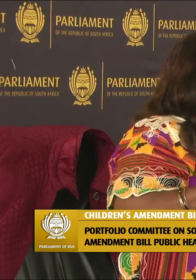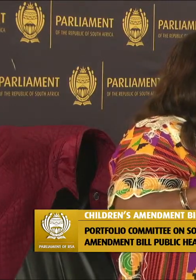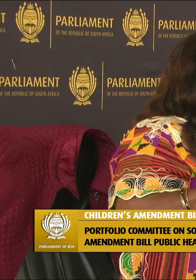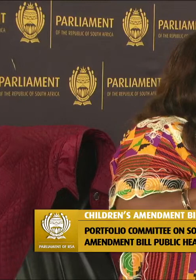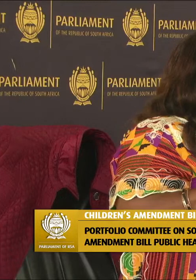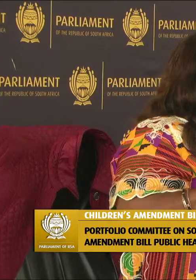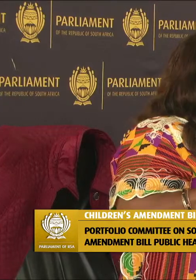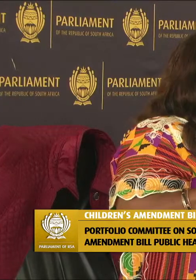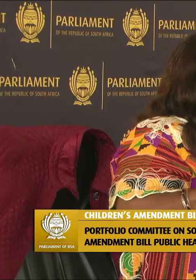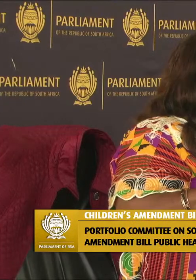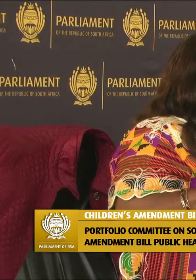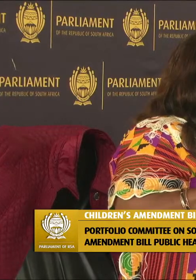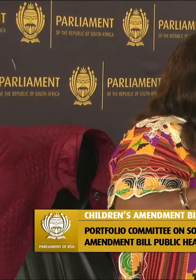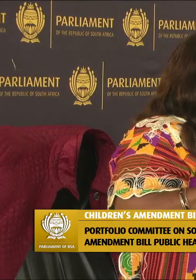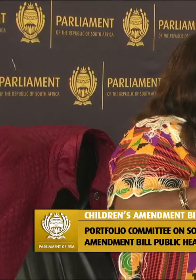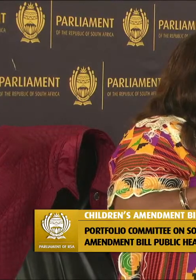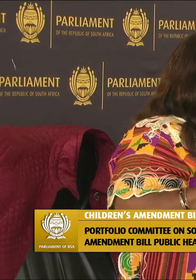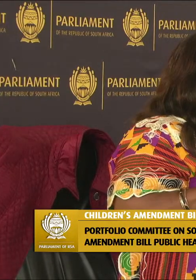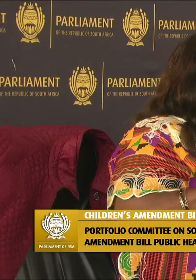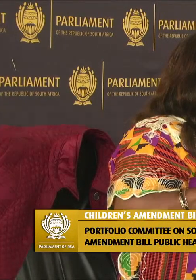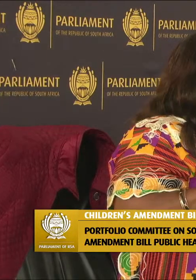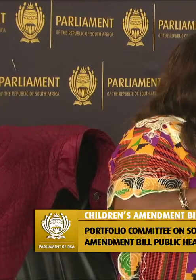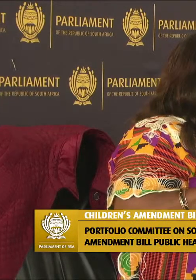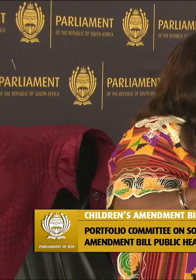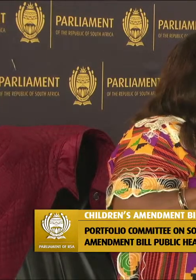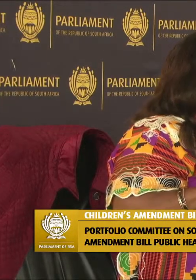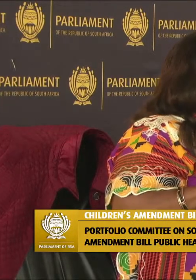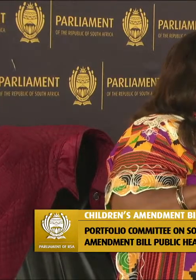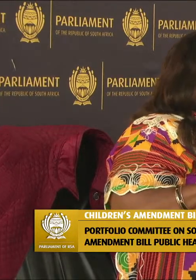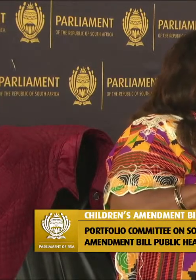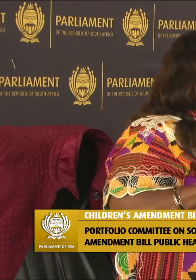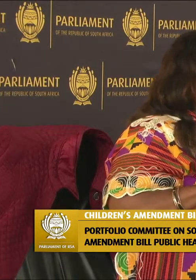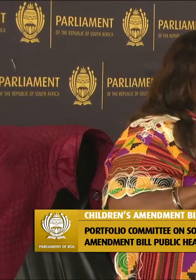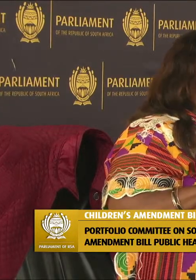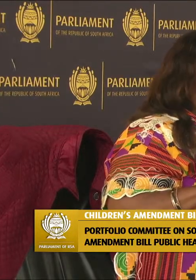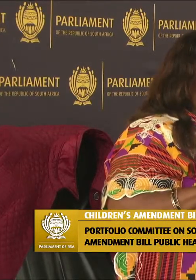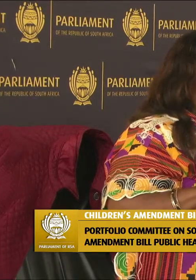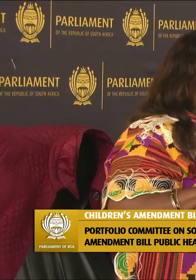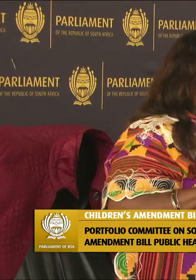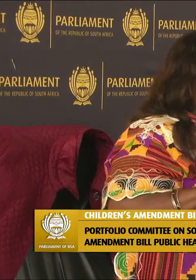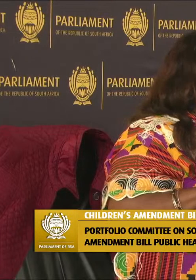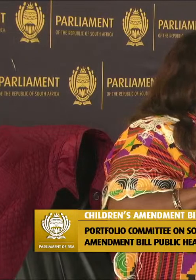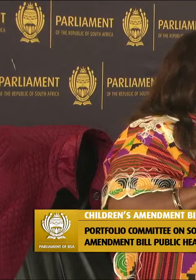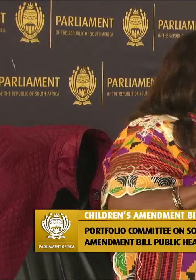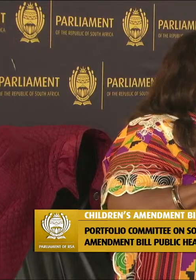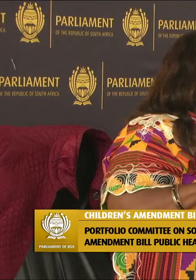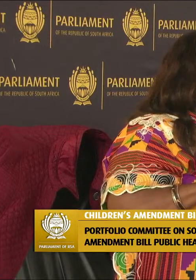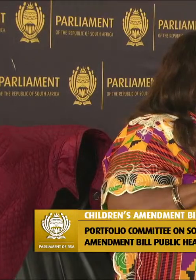it is important to tell you why are we here. Size apha